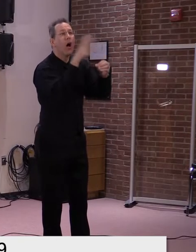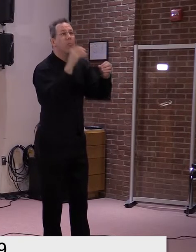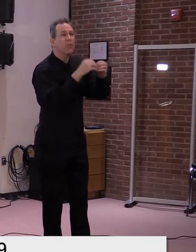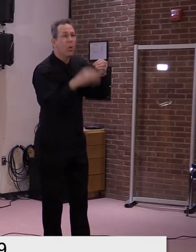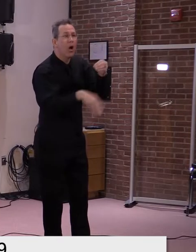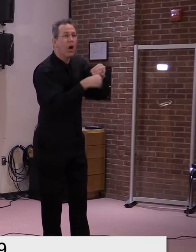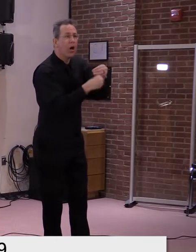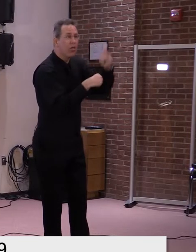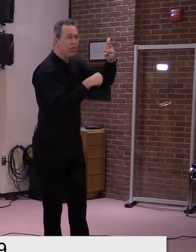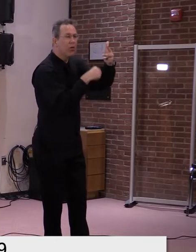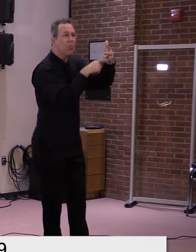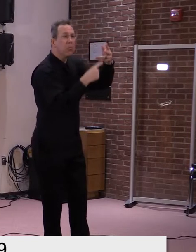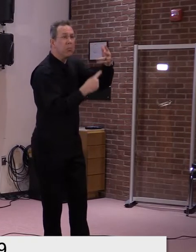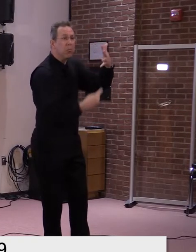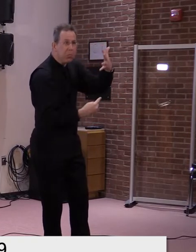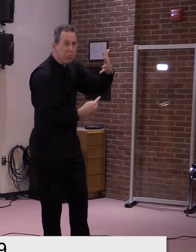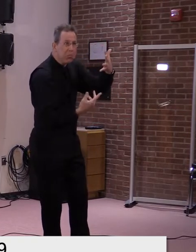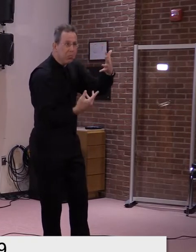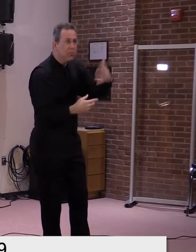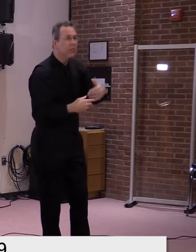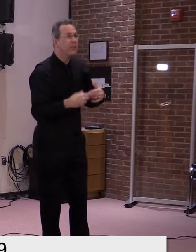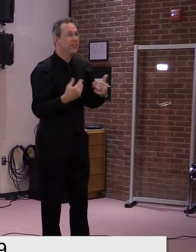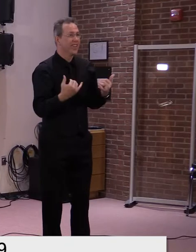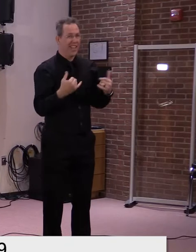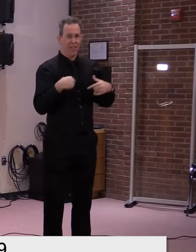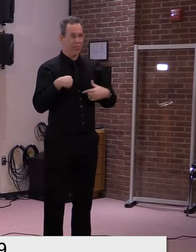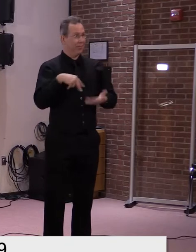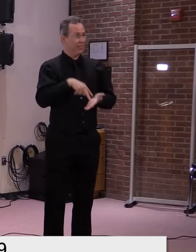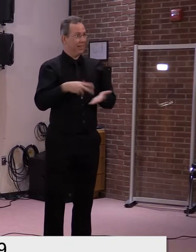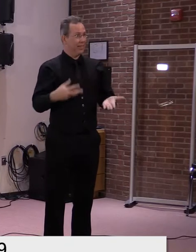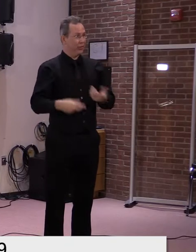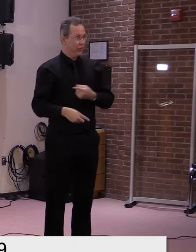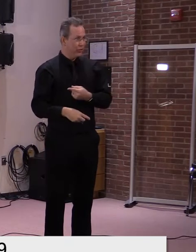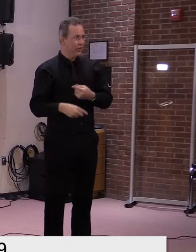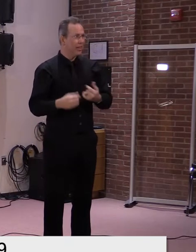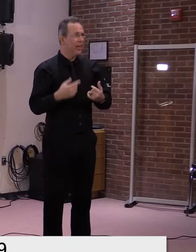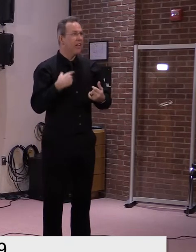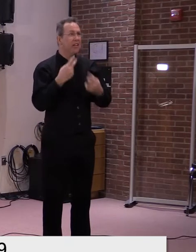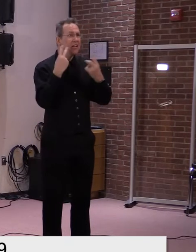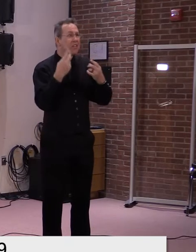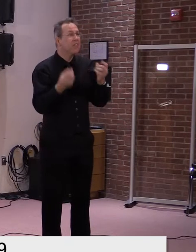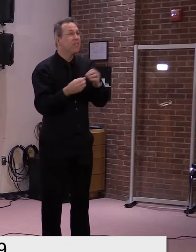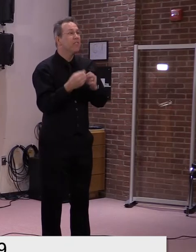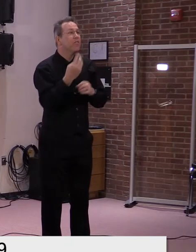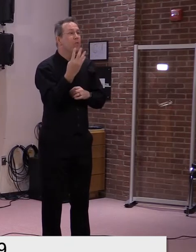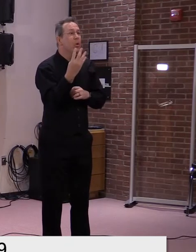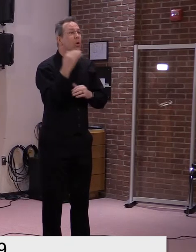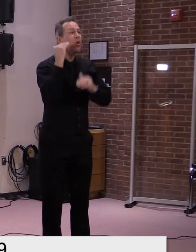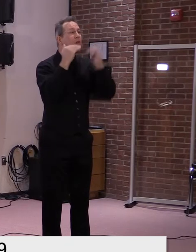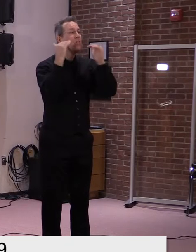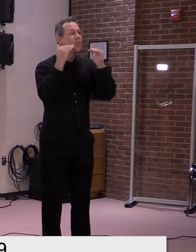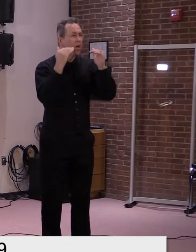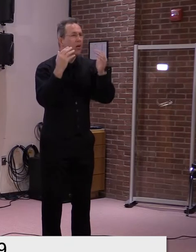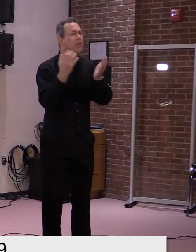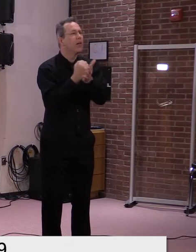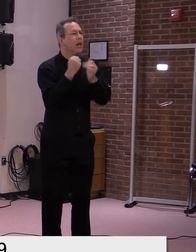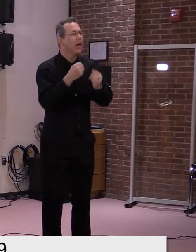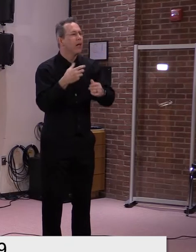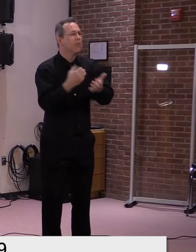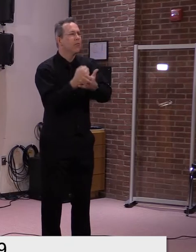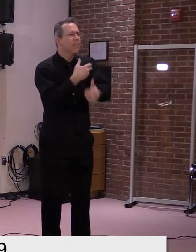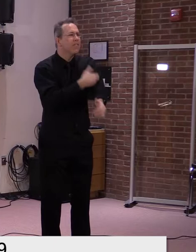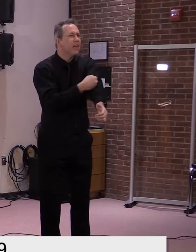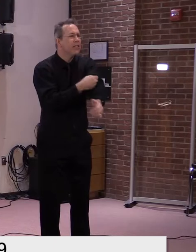here today, more than 1 in 4 adult Vermonters have received at least one dose of COVID-19